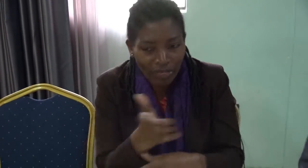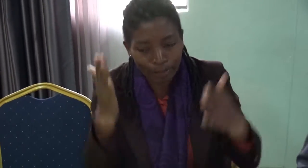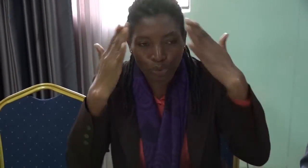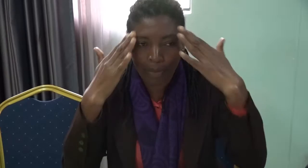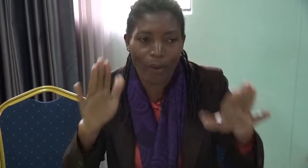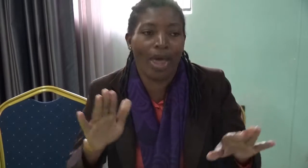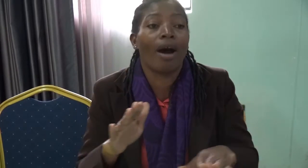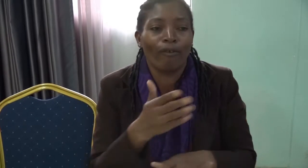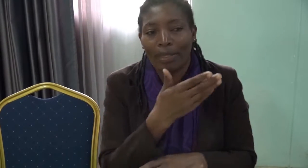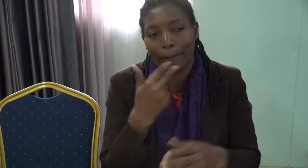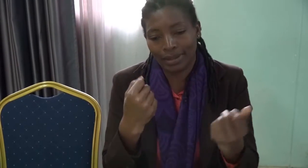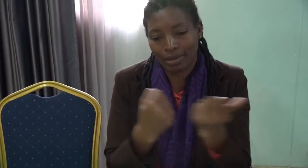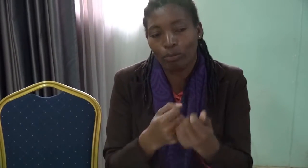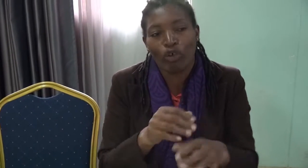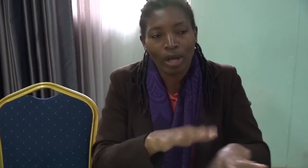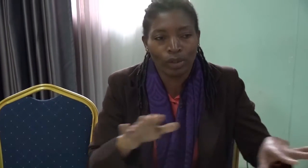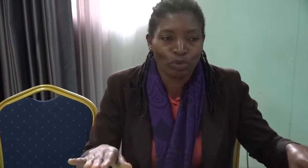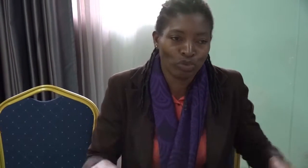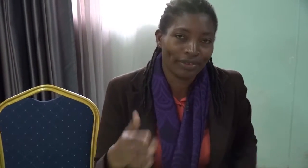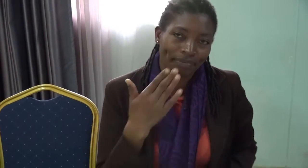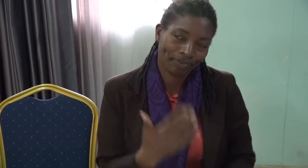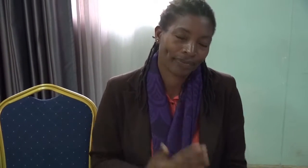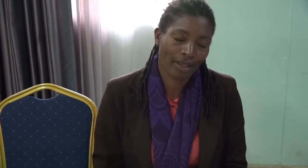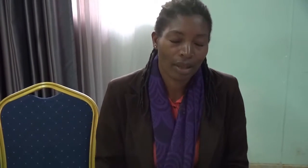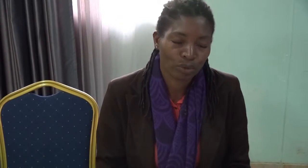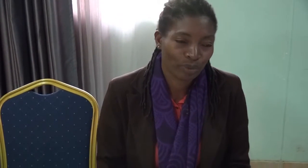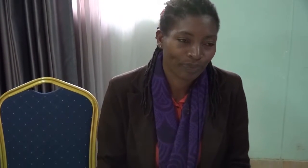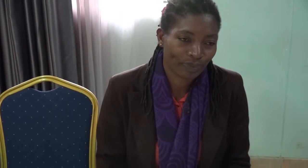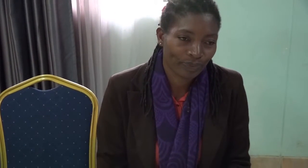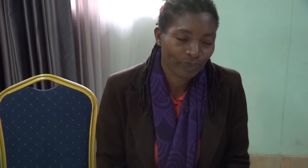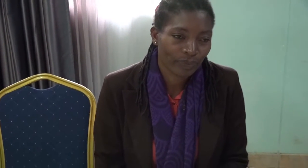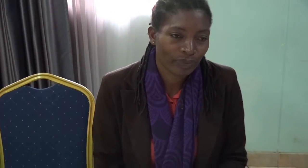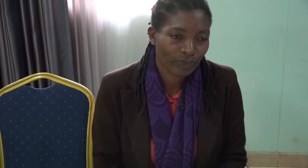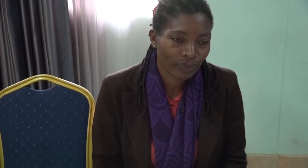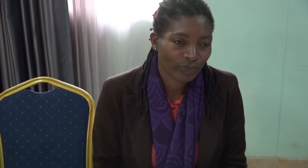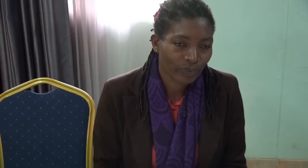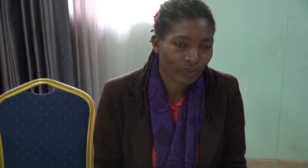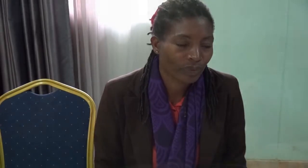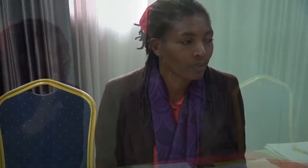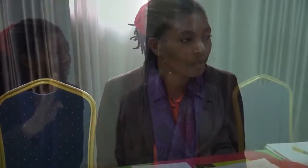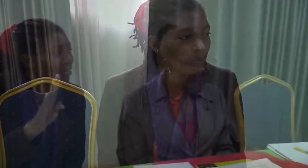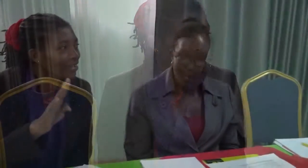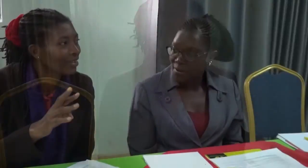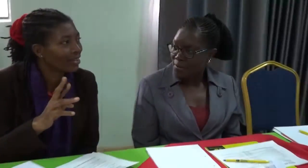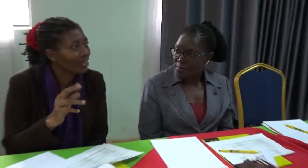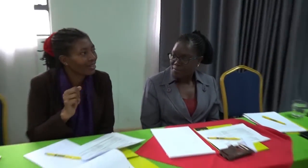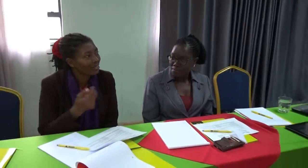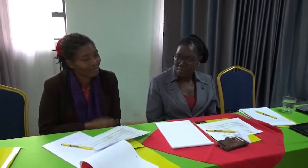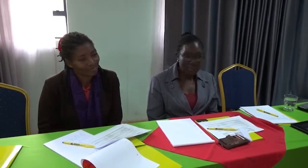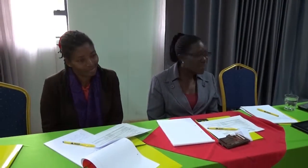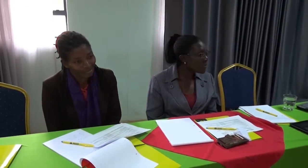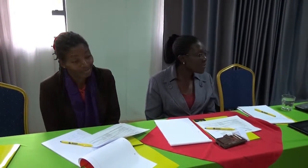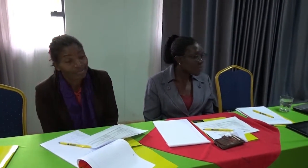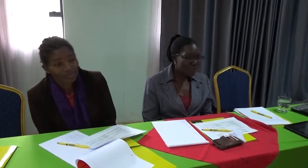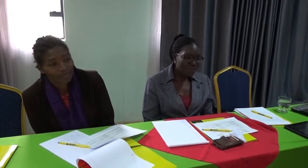community. So we should sensitize them so that they can be aware and they support these groups. Thank you. Rahab, thank